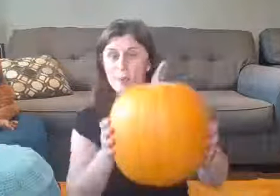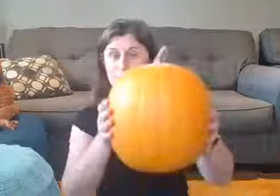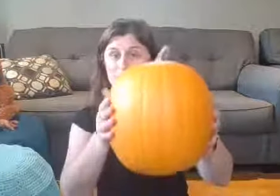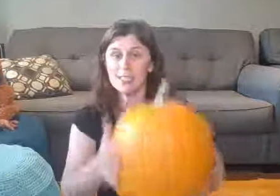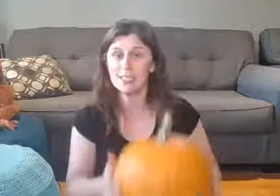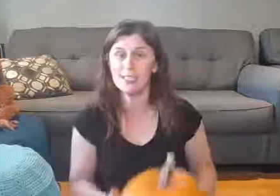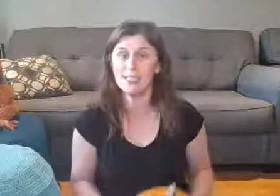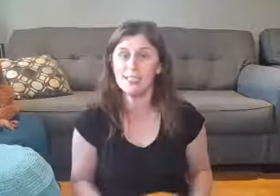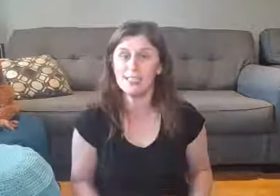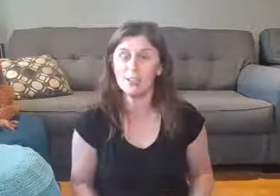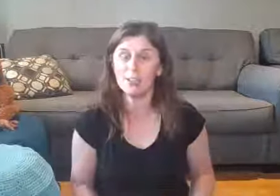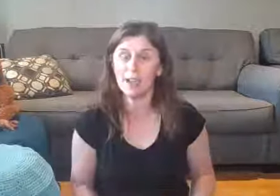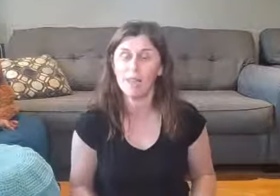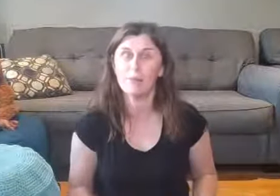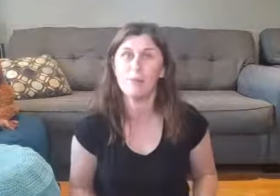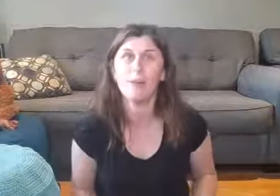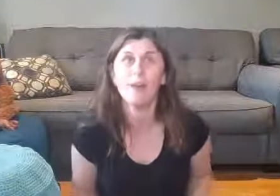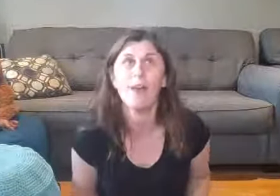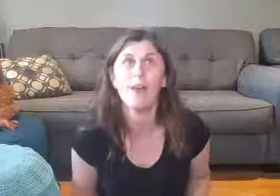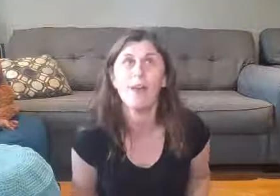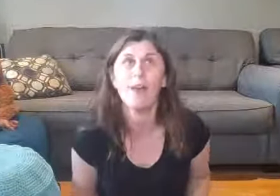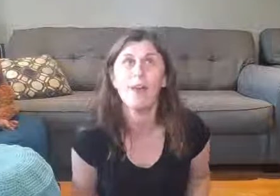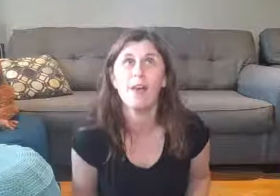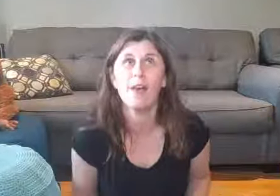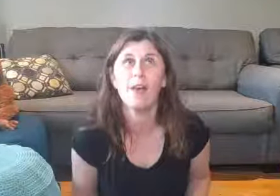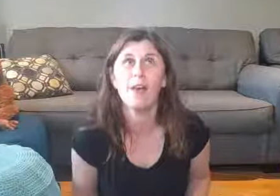the seeds in the ground and pull the